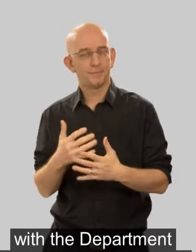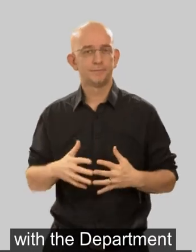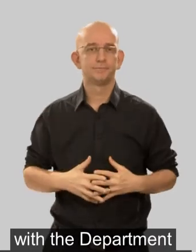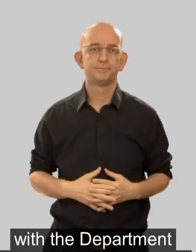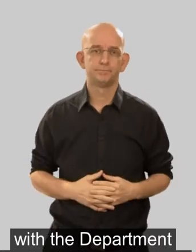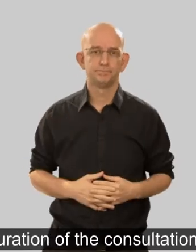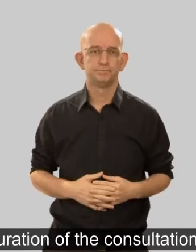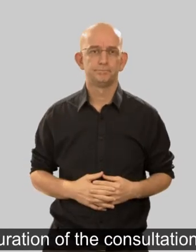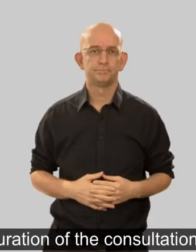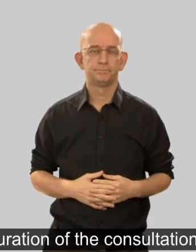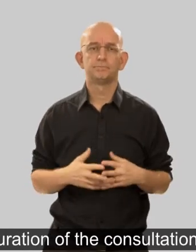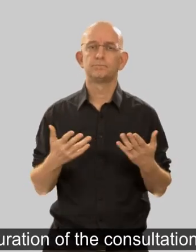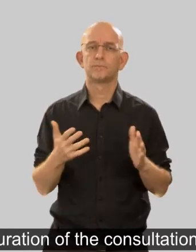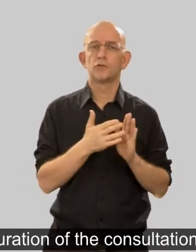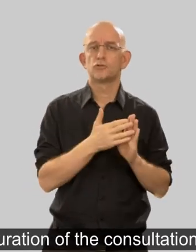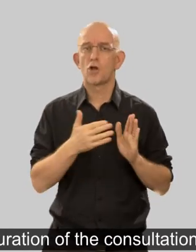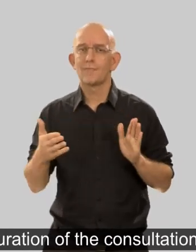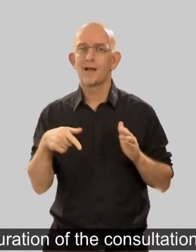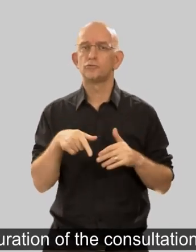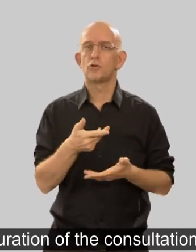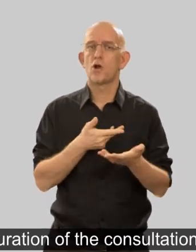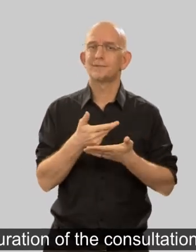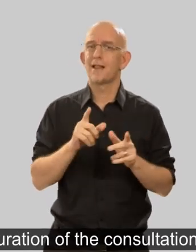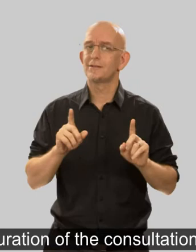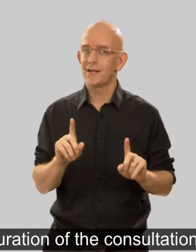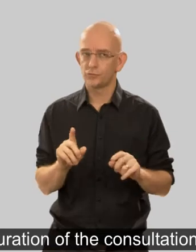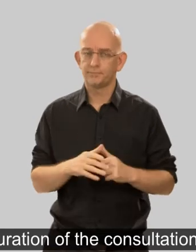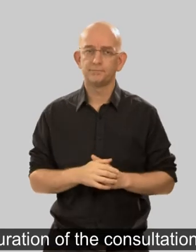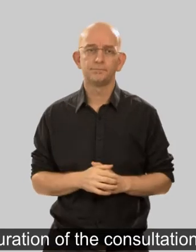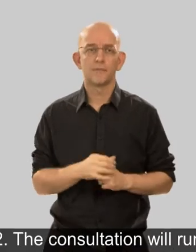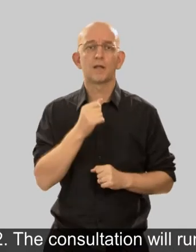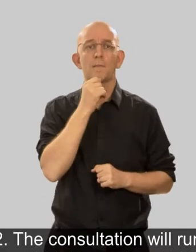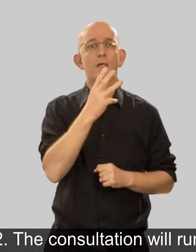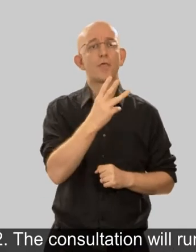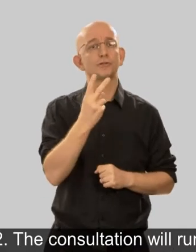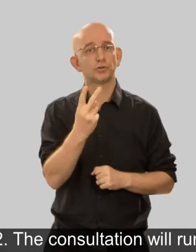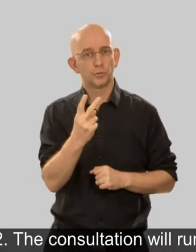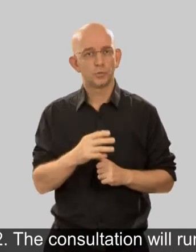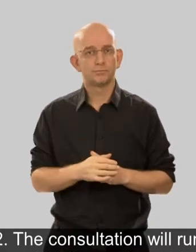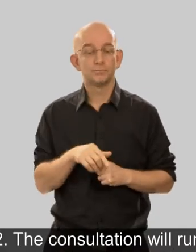Duration of the consultation. Number 32.